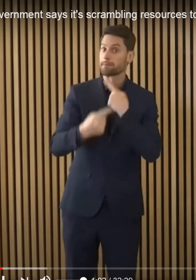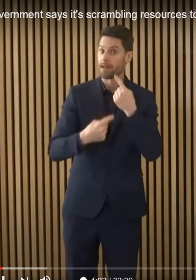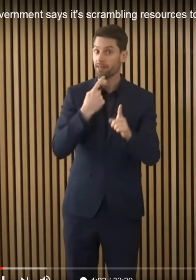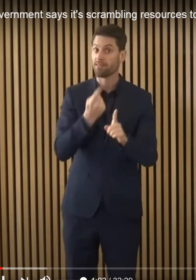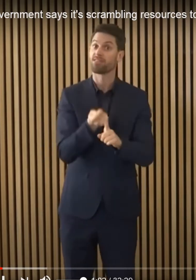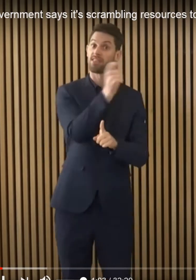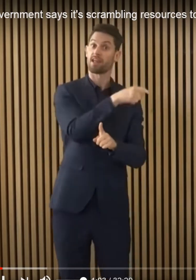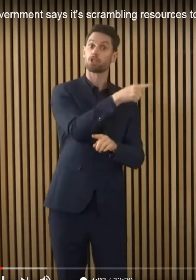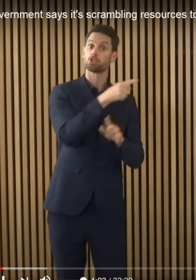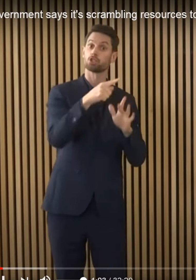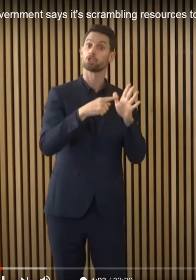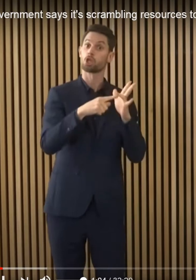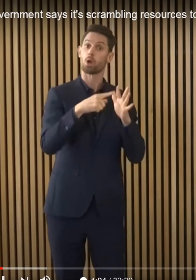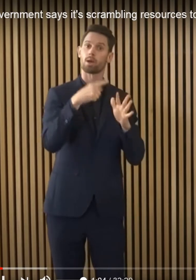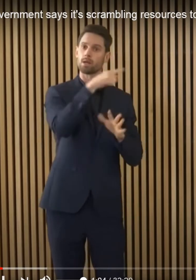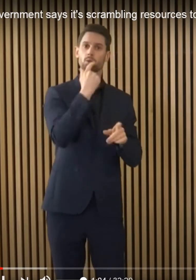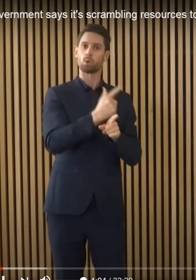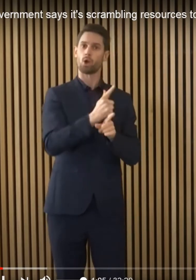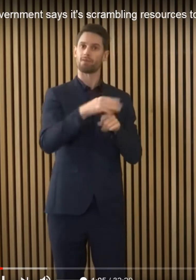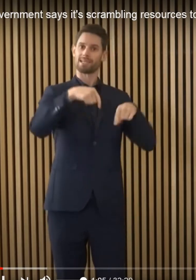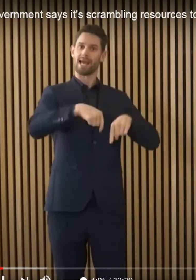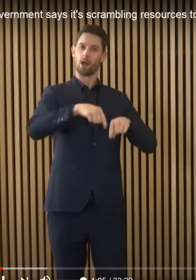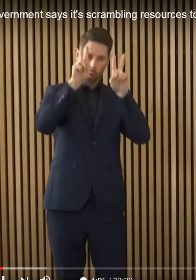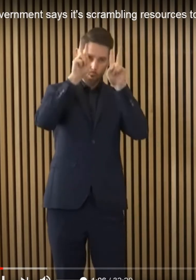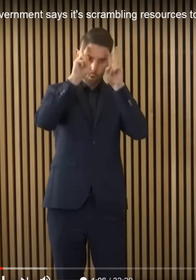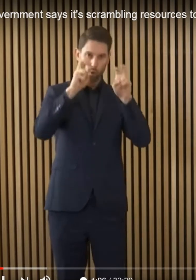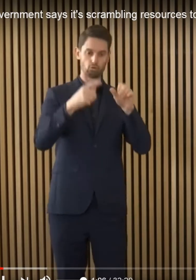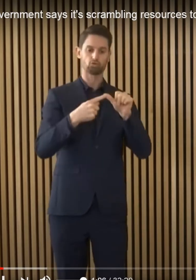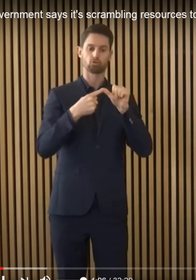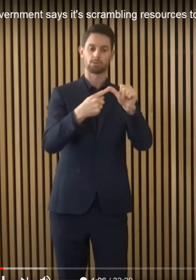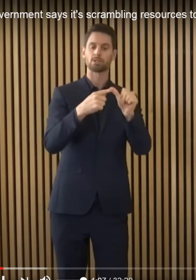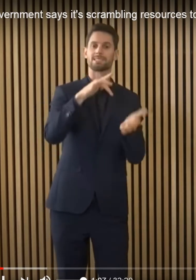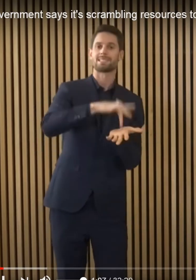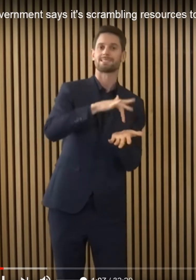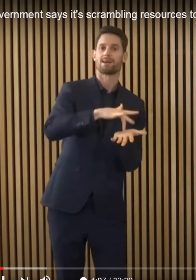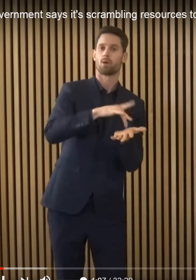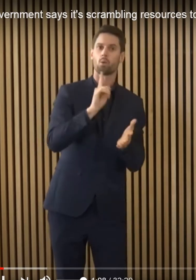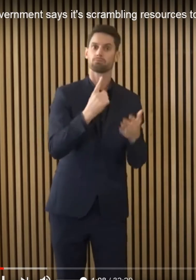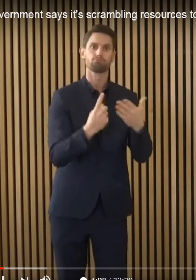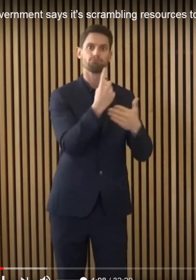on the work of the Response Centre and Alison in relation to the nursing response.